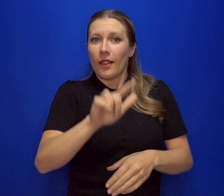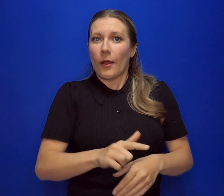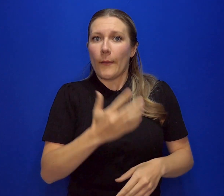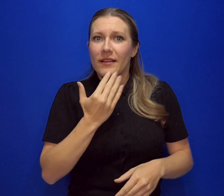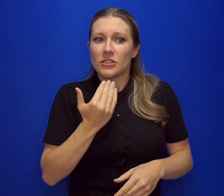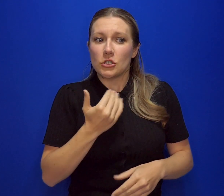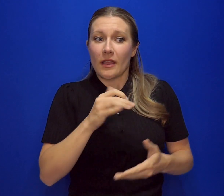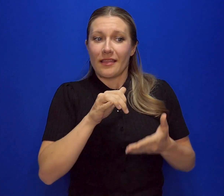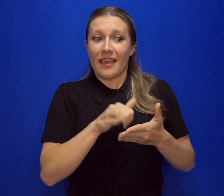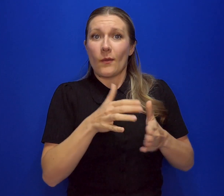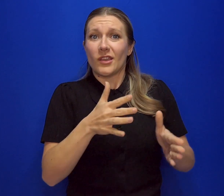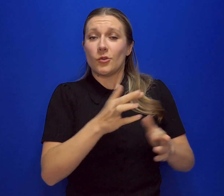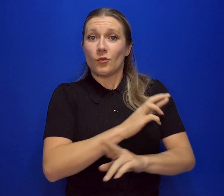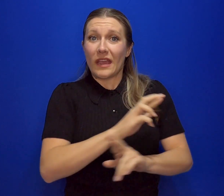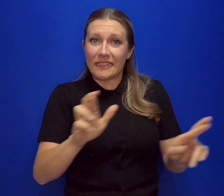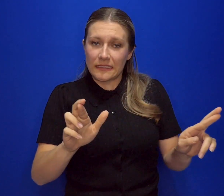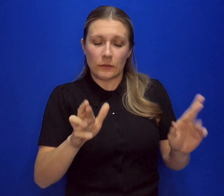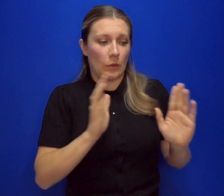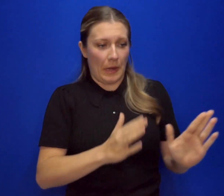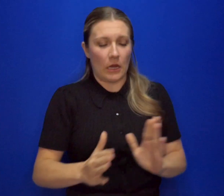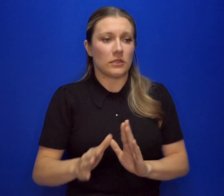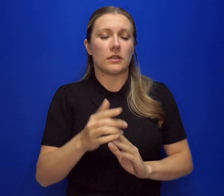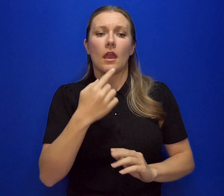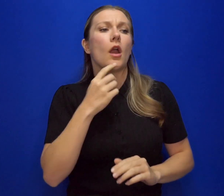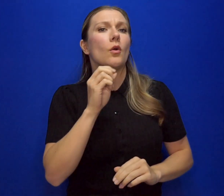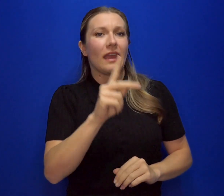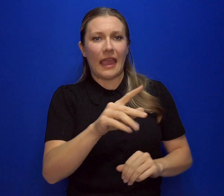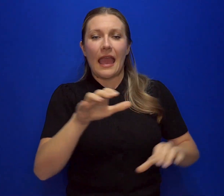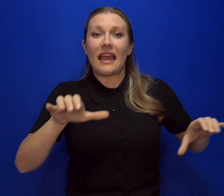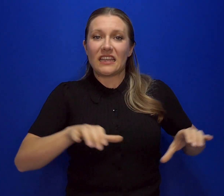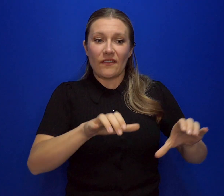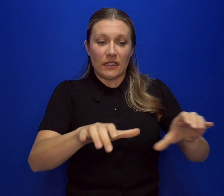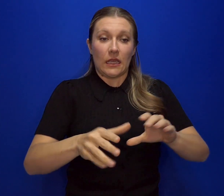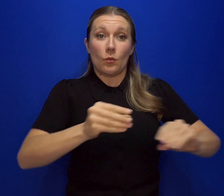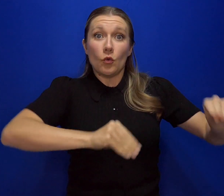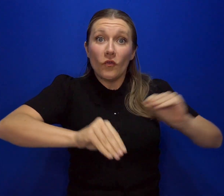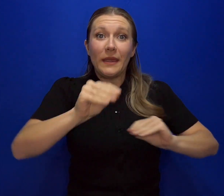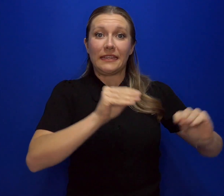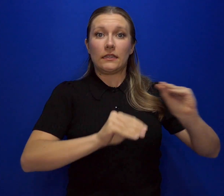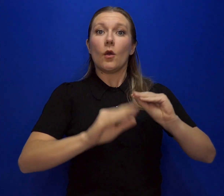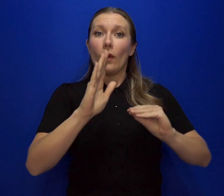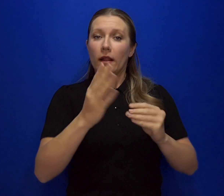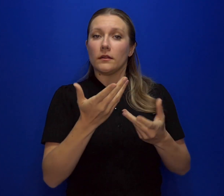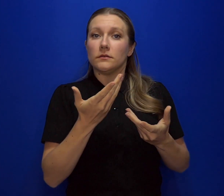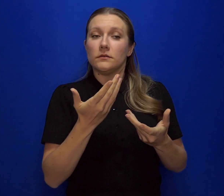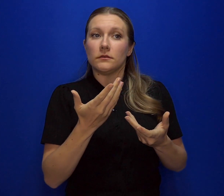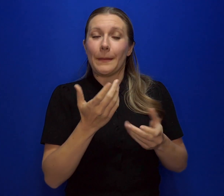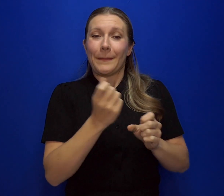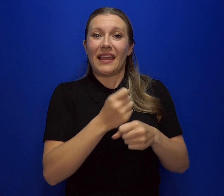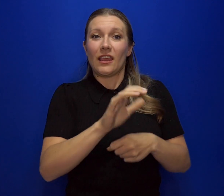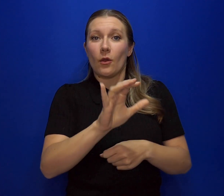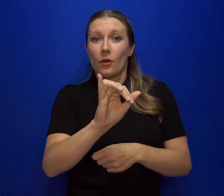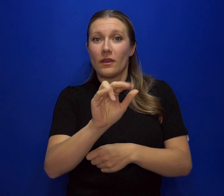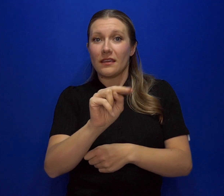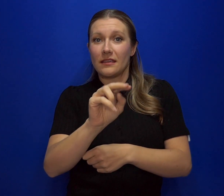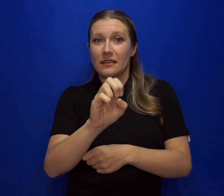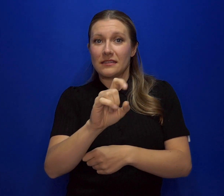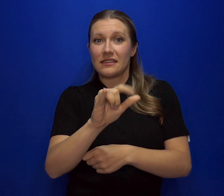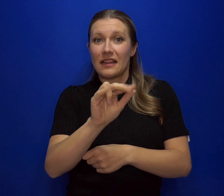you're ready. Right? Yeah. You can say, okay, well, activity will cause your insulin that you have to take to work